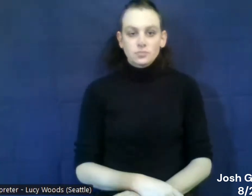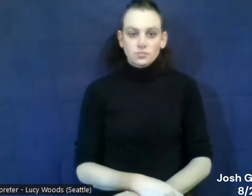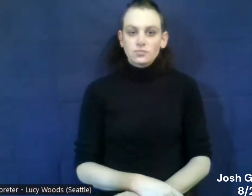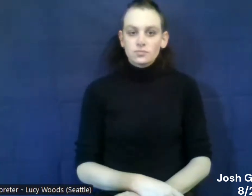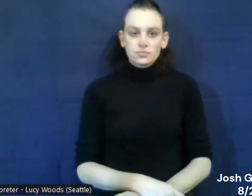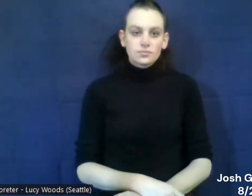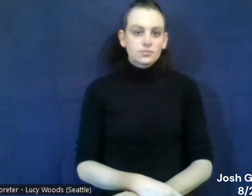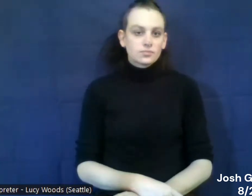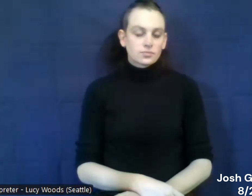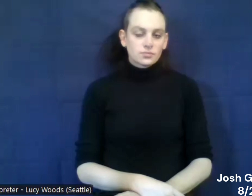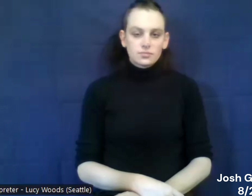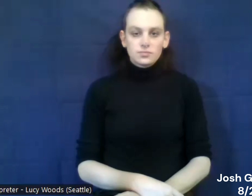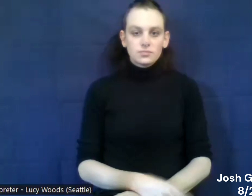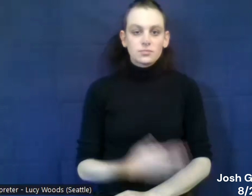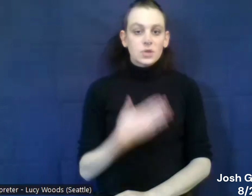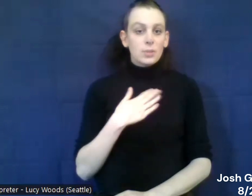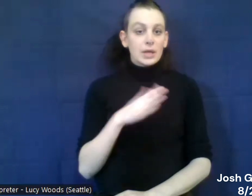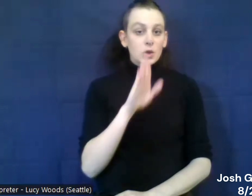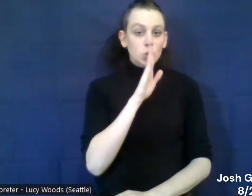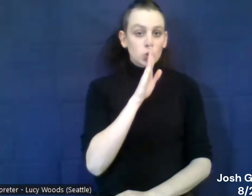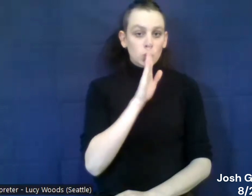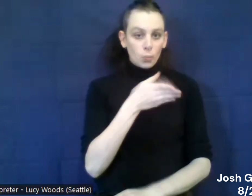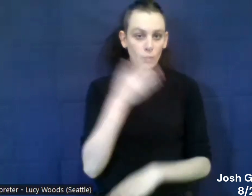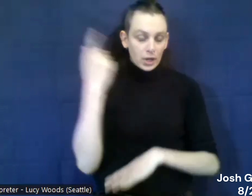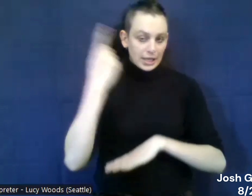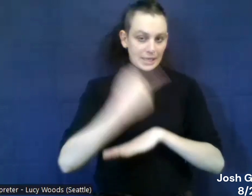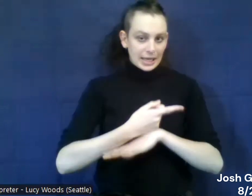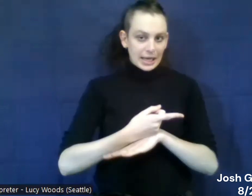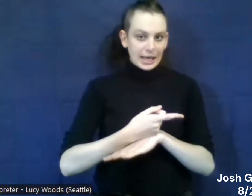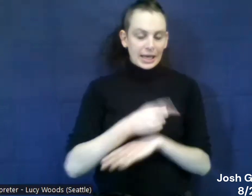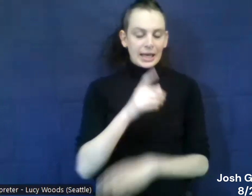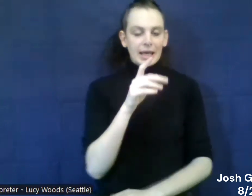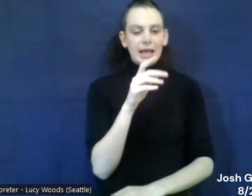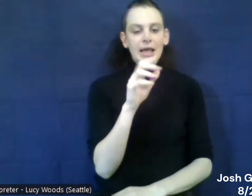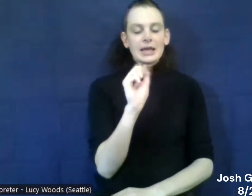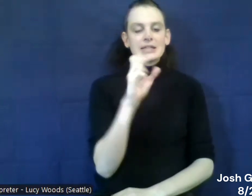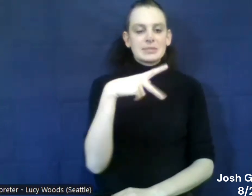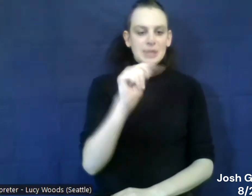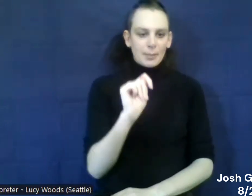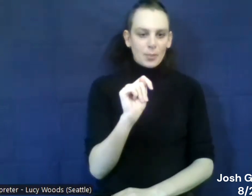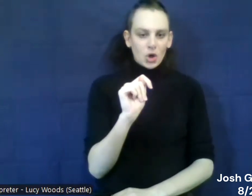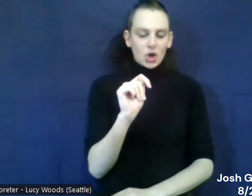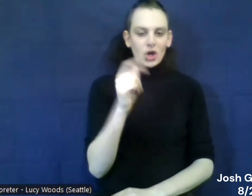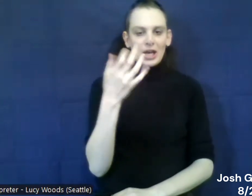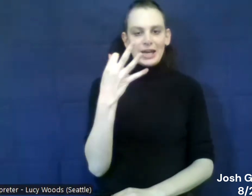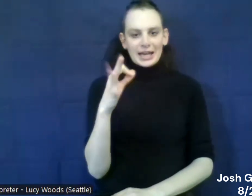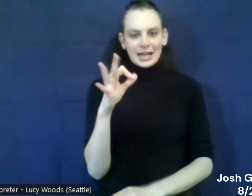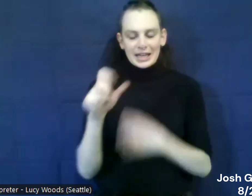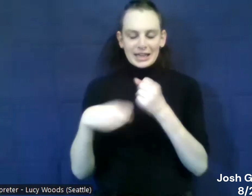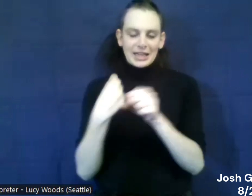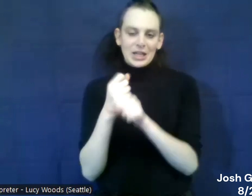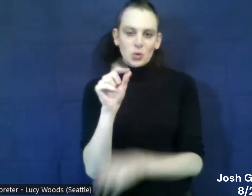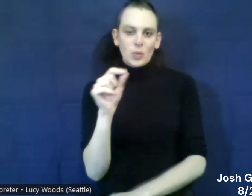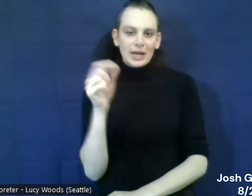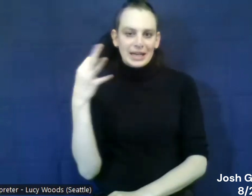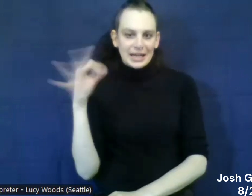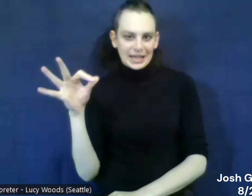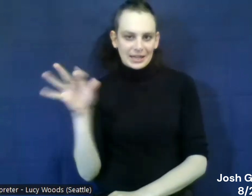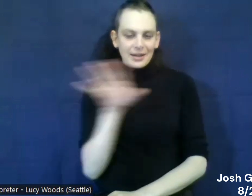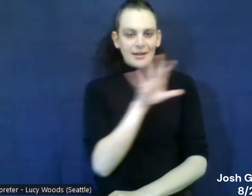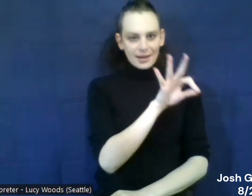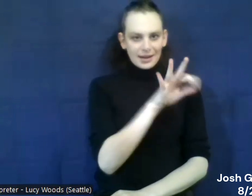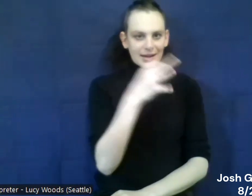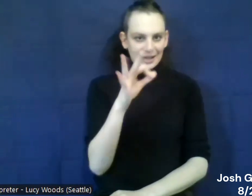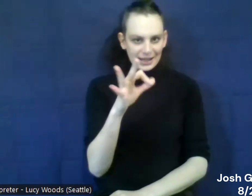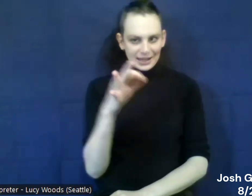Um, my sobriety date is 9/19/19. Um, a couple weeks